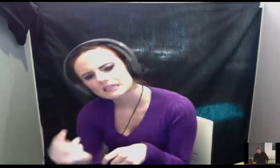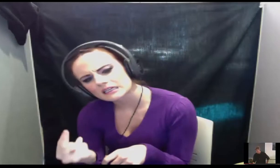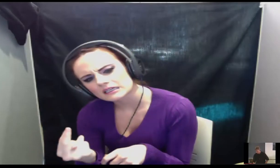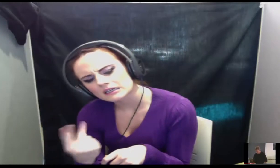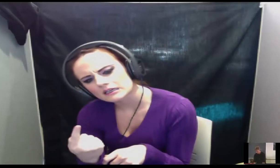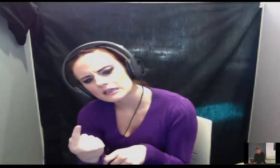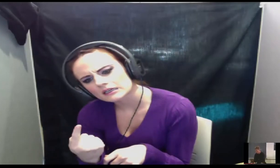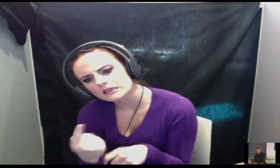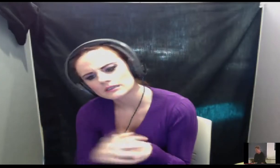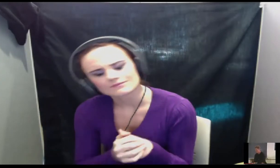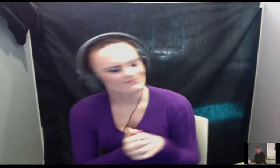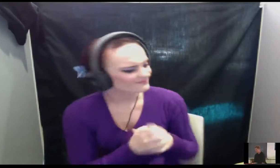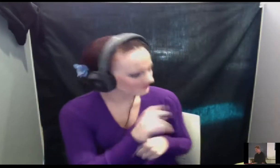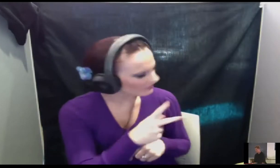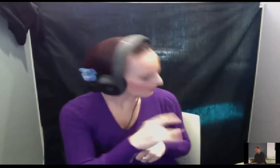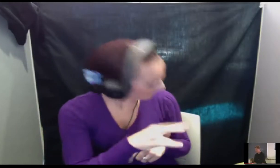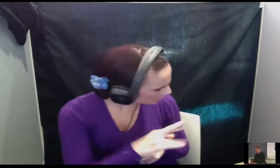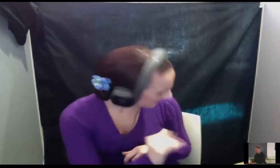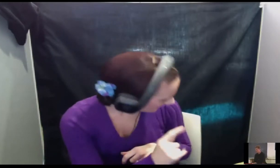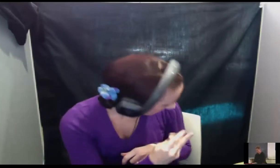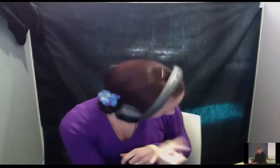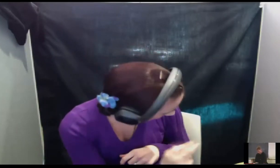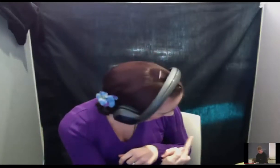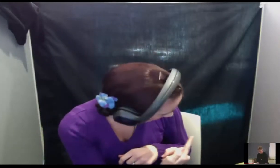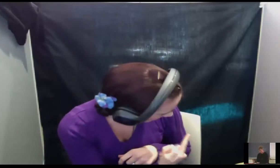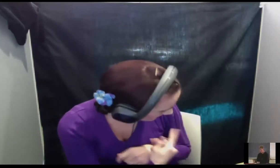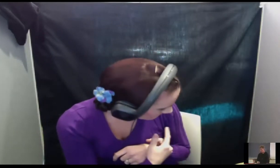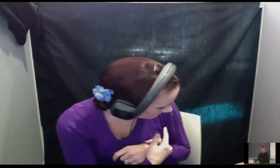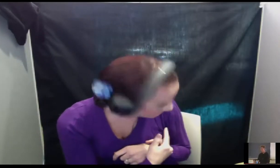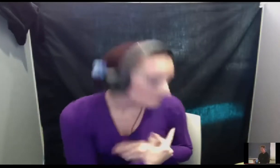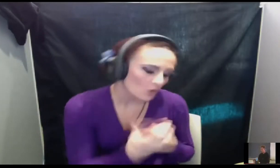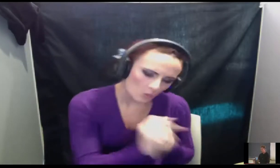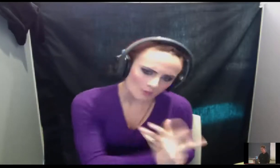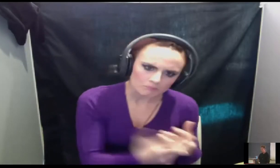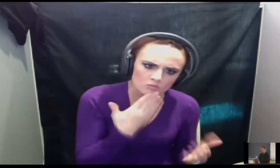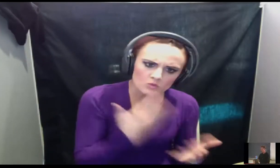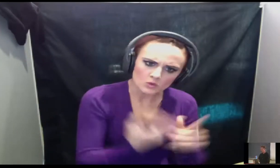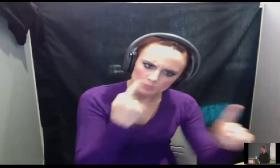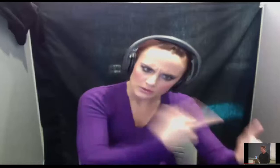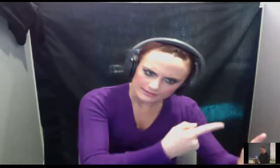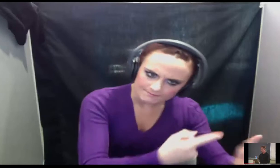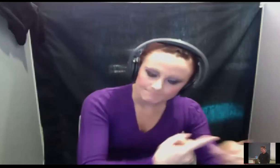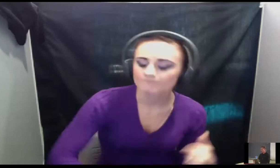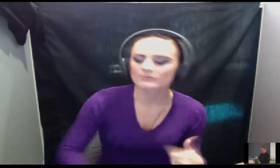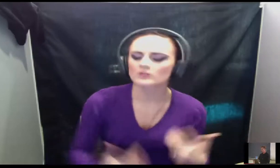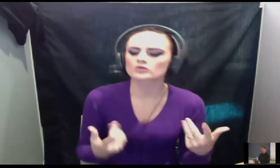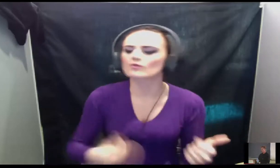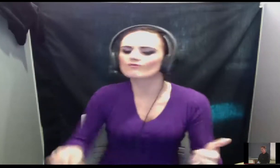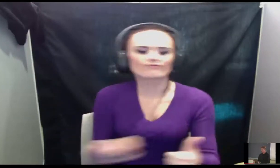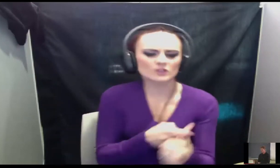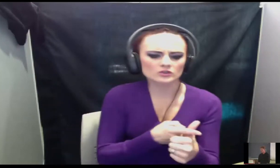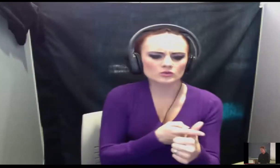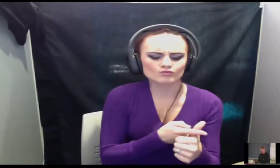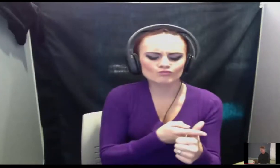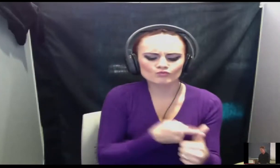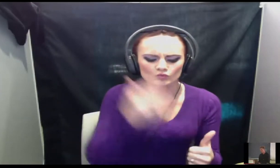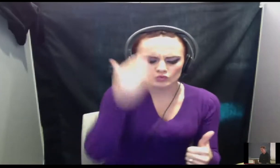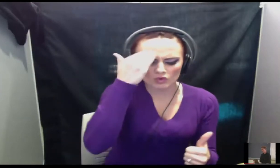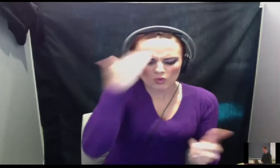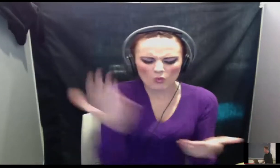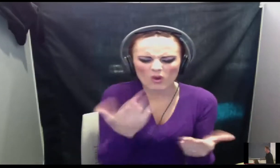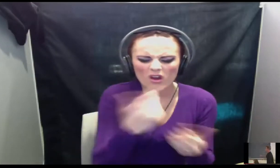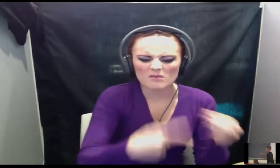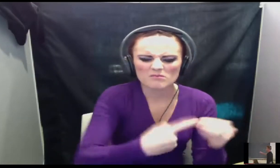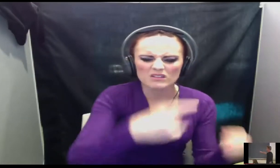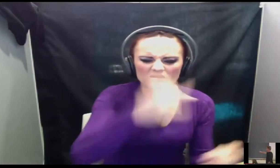got pretty close. What do we know about two things? First of all, this Pepsi, is it warm or cold? It's cold.